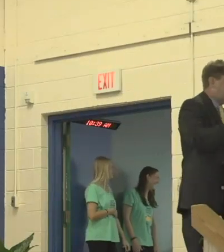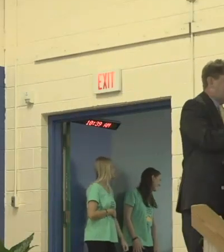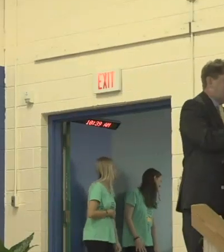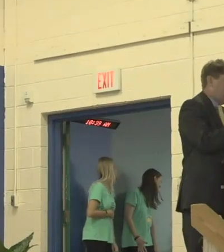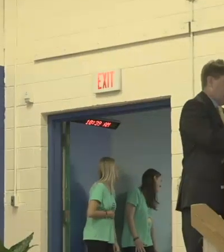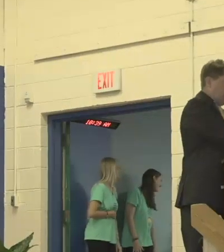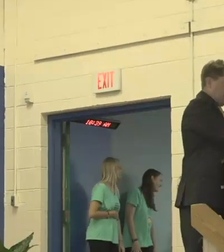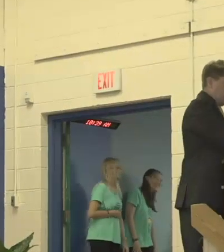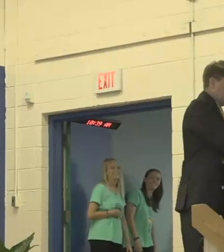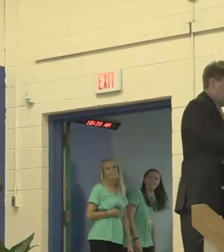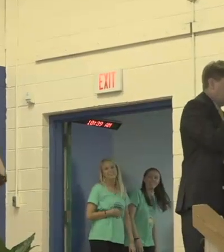Oh, he left.